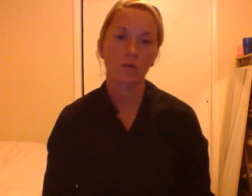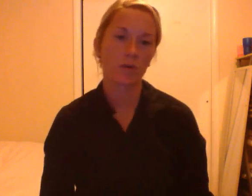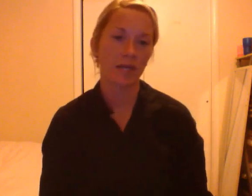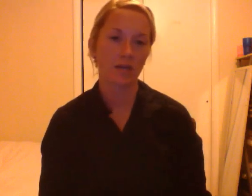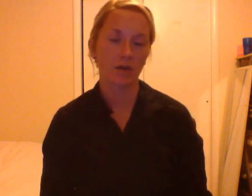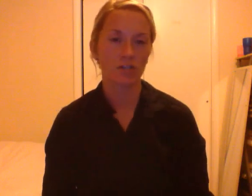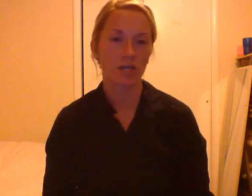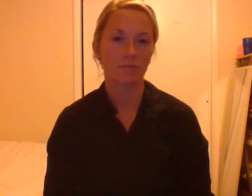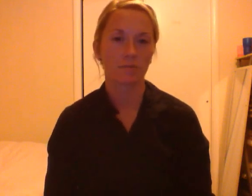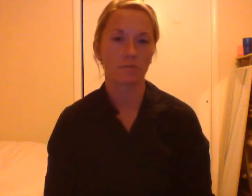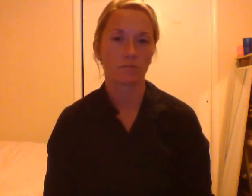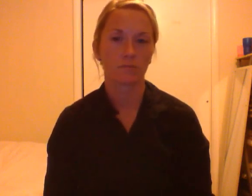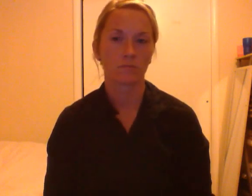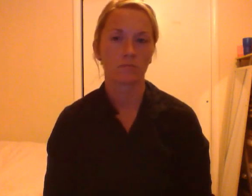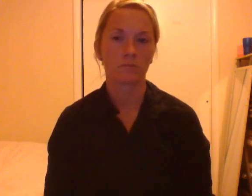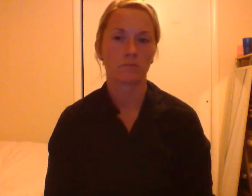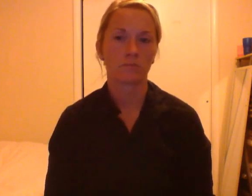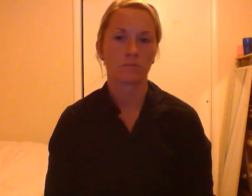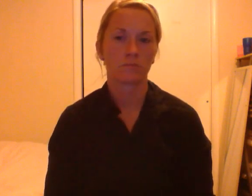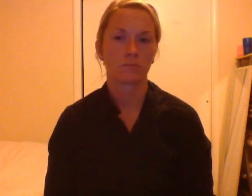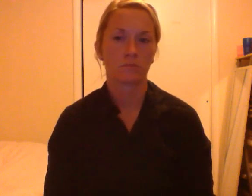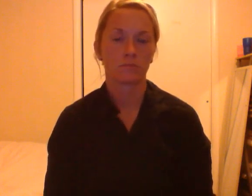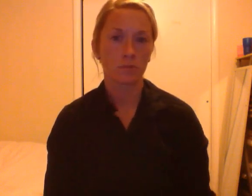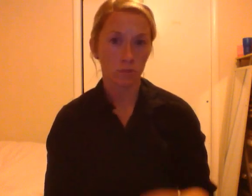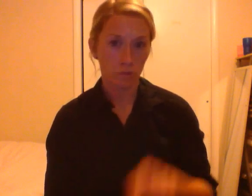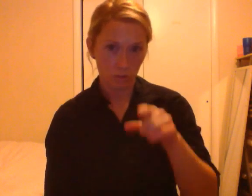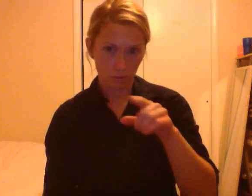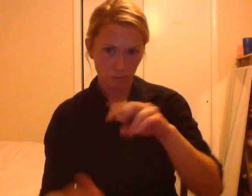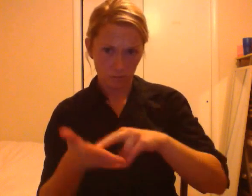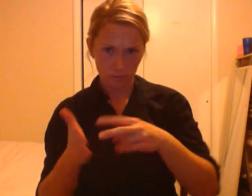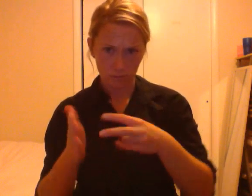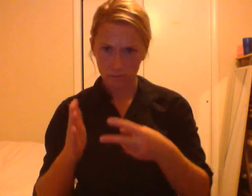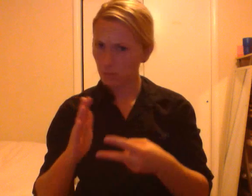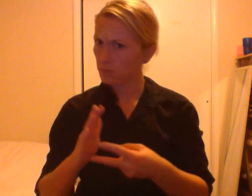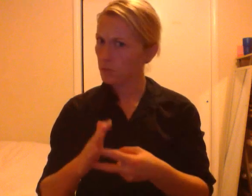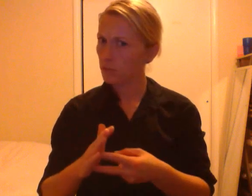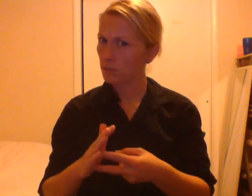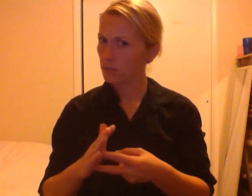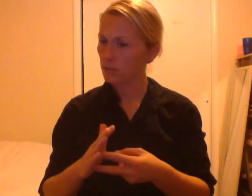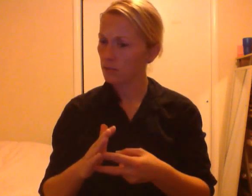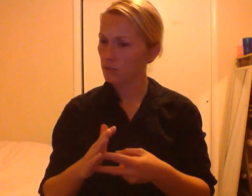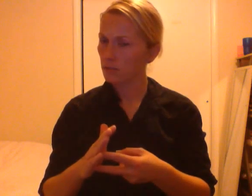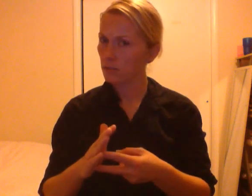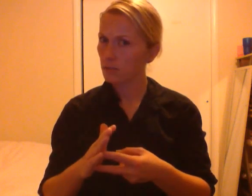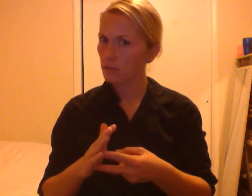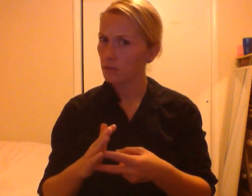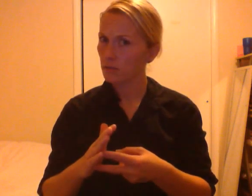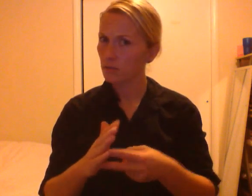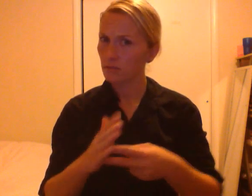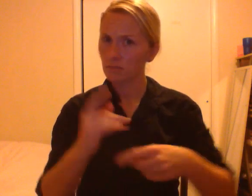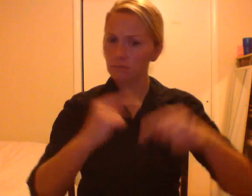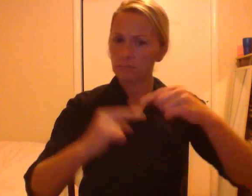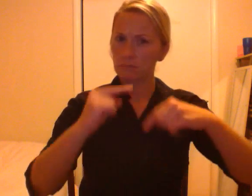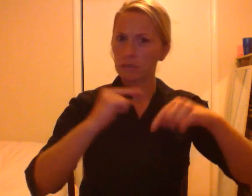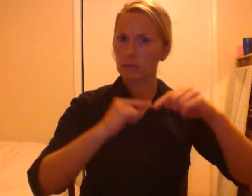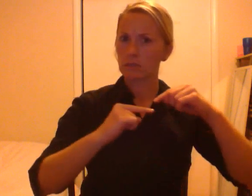So we can negotiate? Oh, you mean you're referring to the back to the loan origination?